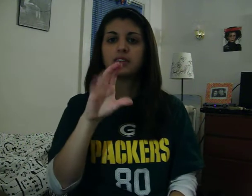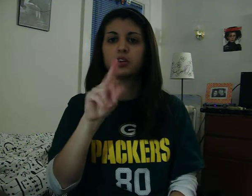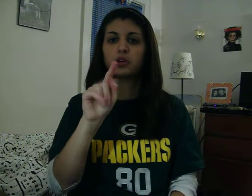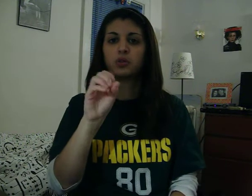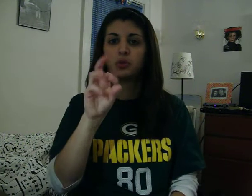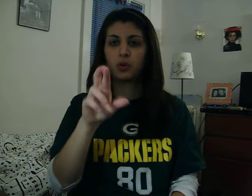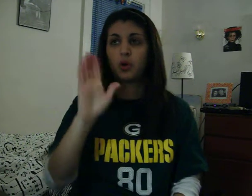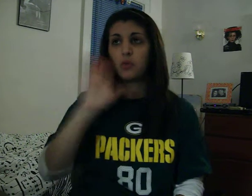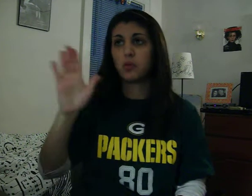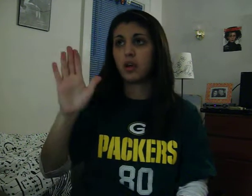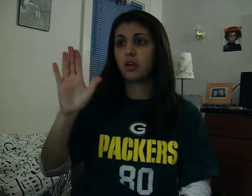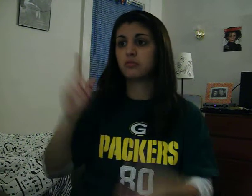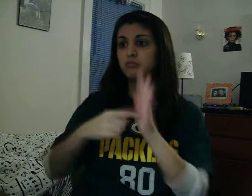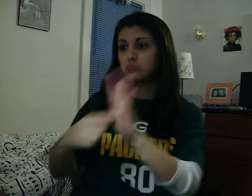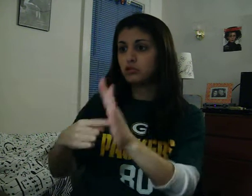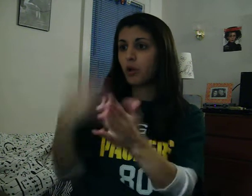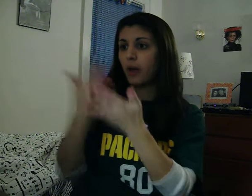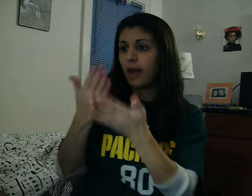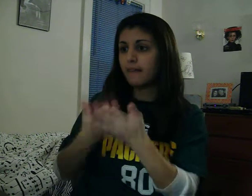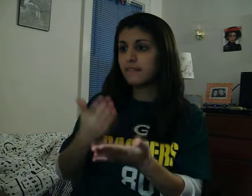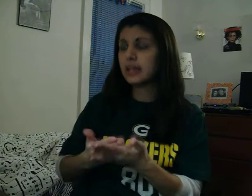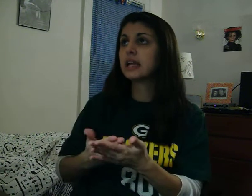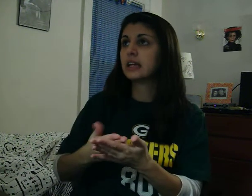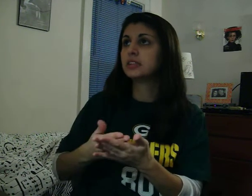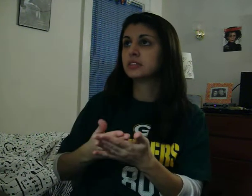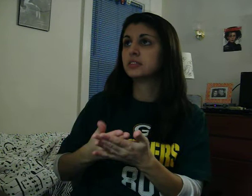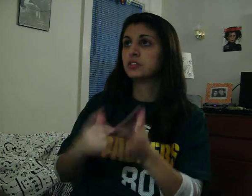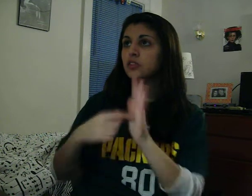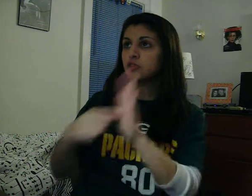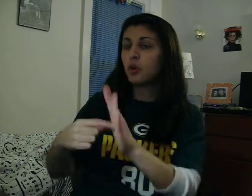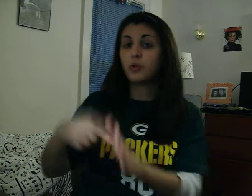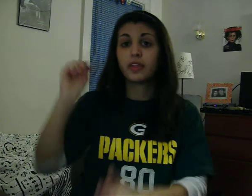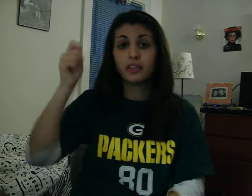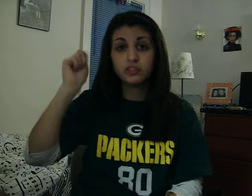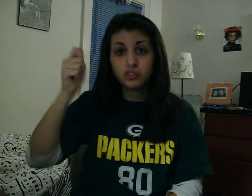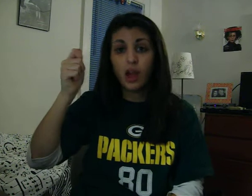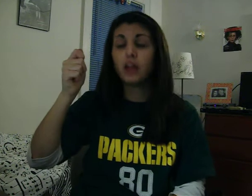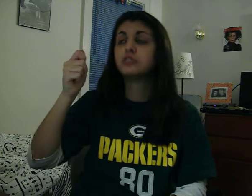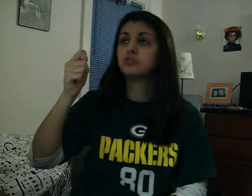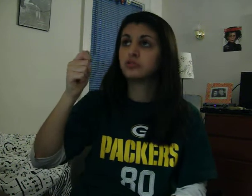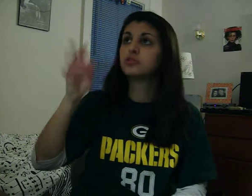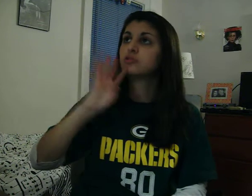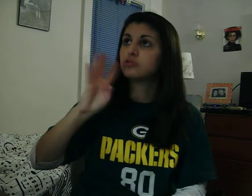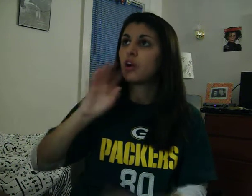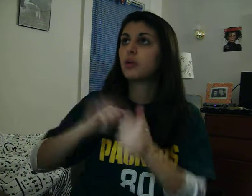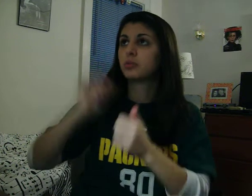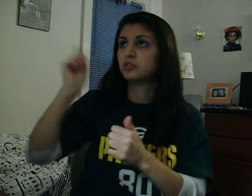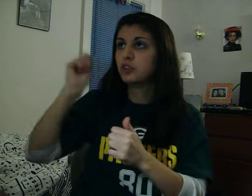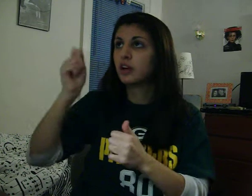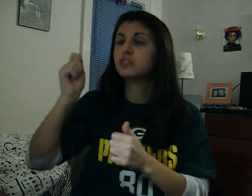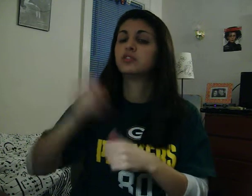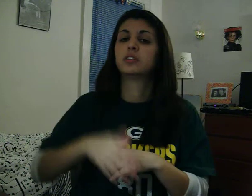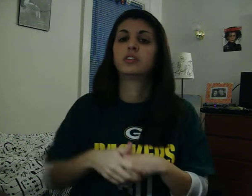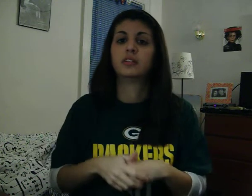judge as to the defendant's conduct in the community for that particular crime.